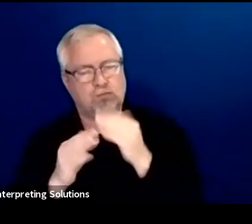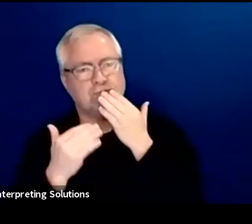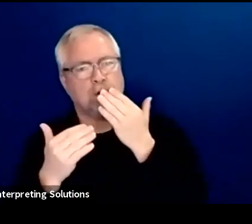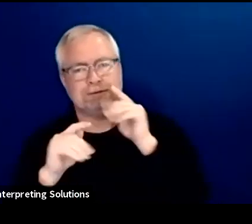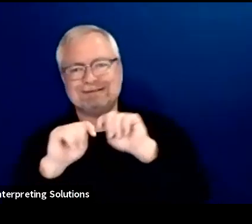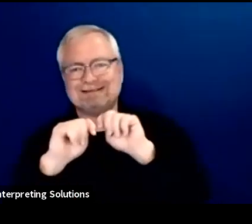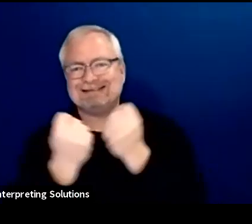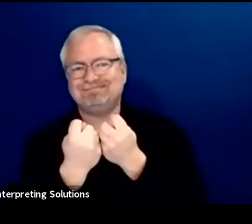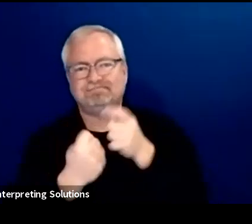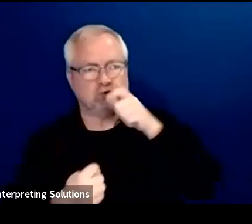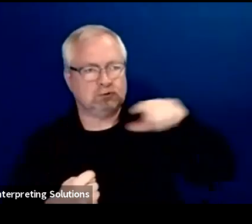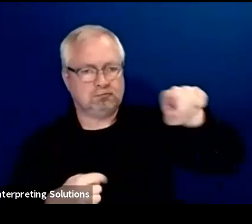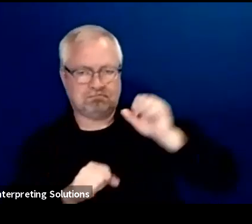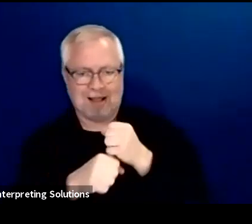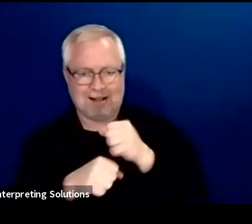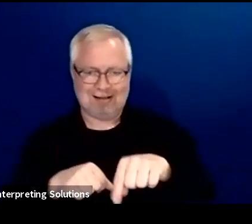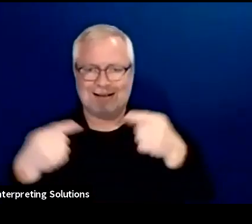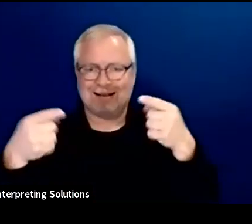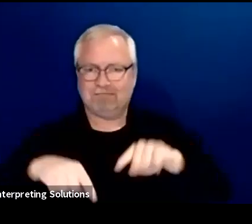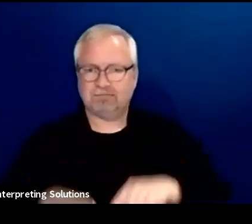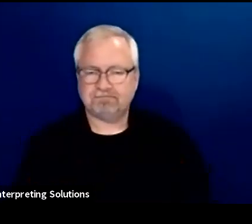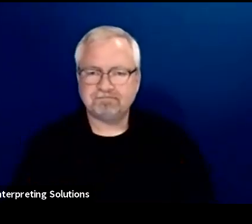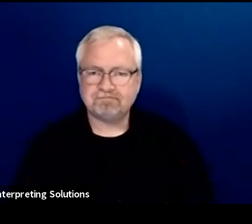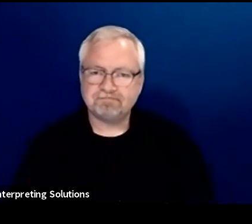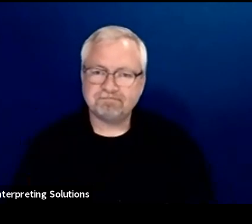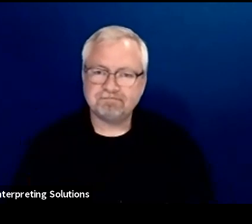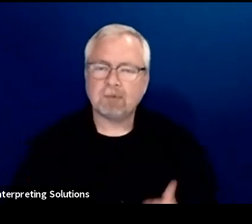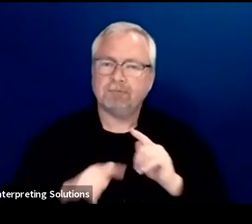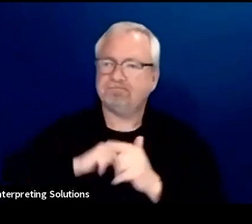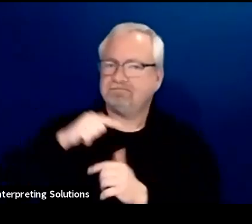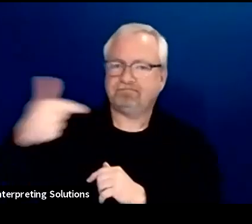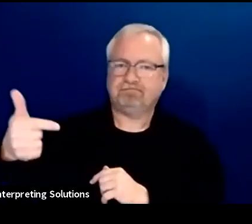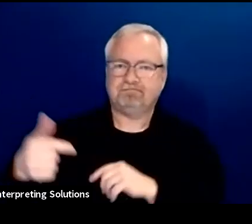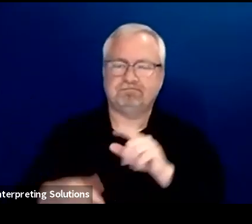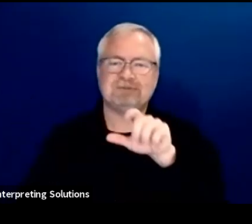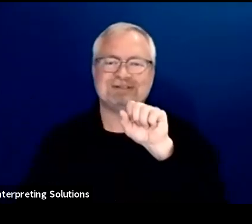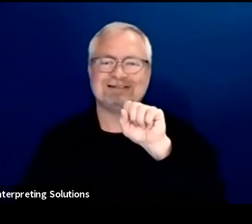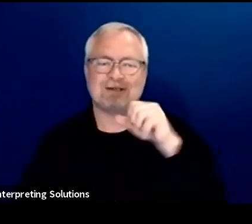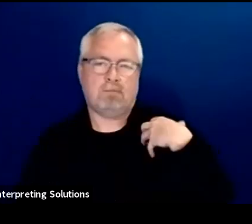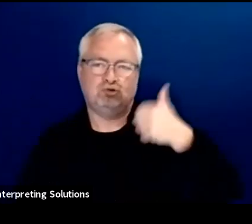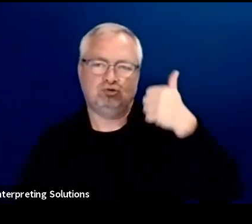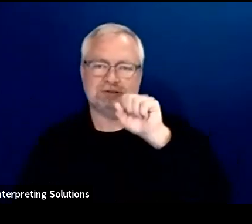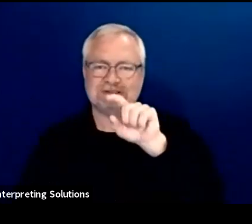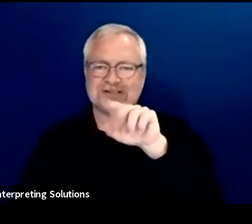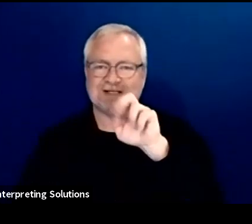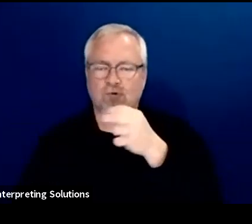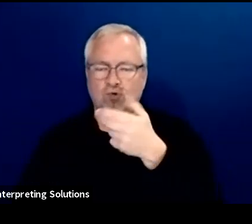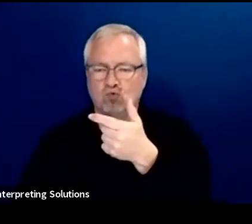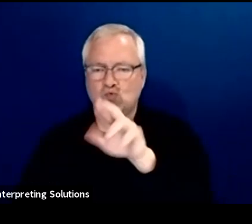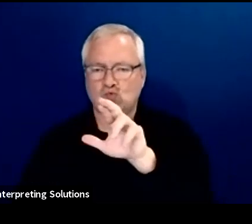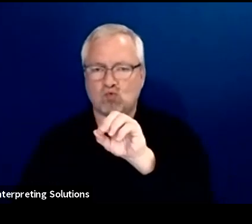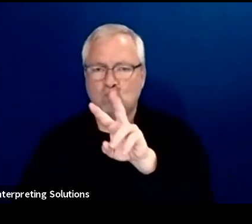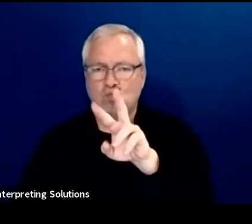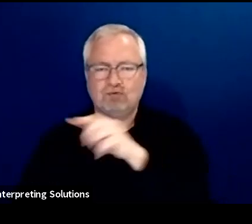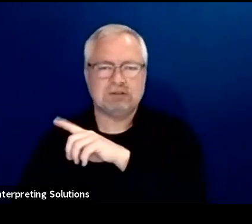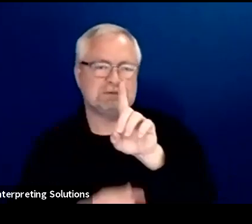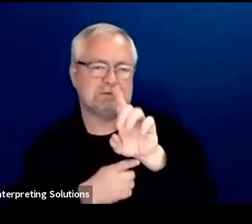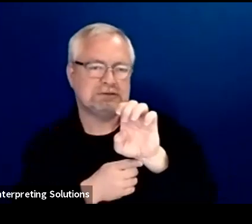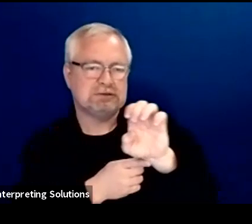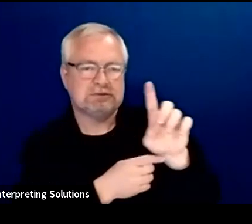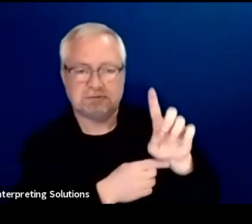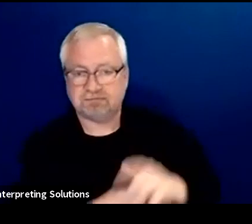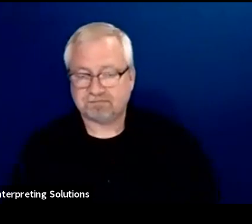turn the mic over to Commissioner Steve Grove with the Department of Employment and Economic Development. Commissioner?